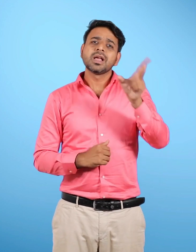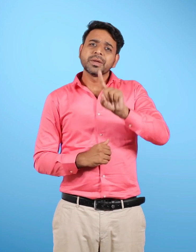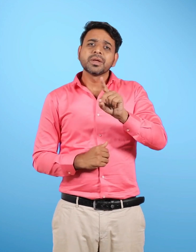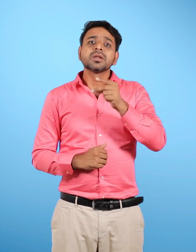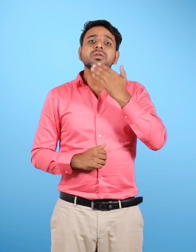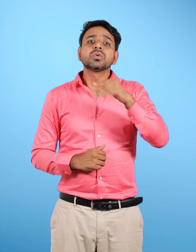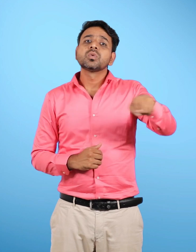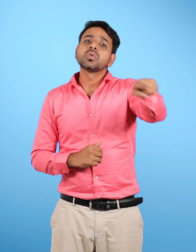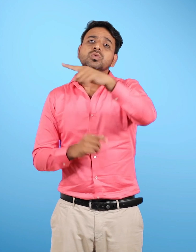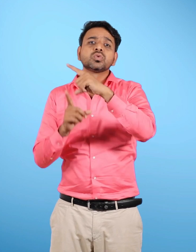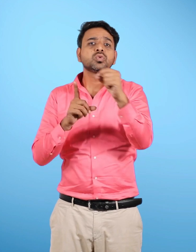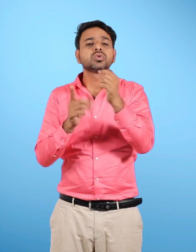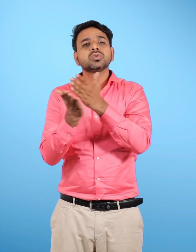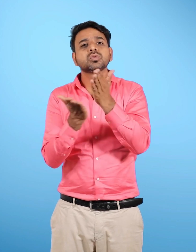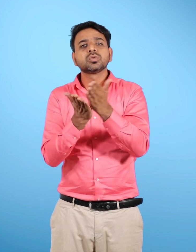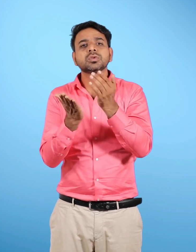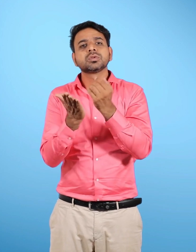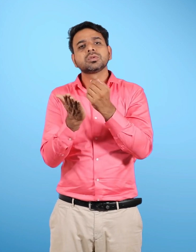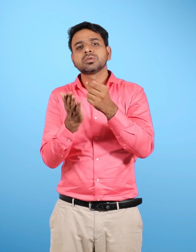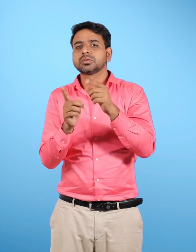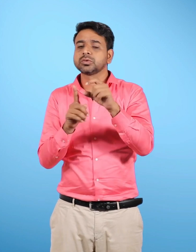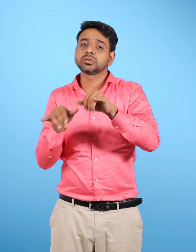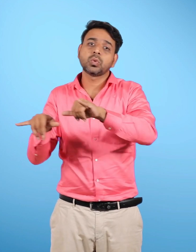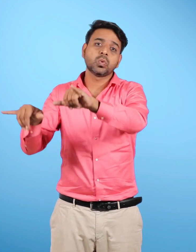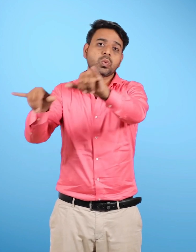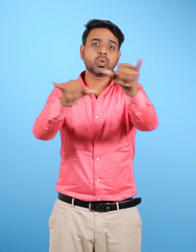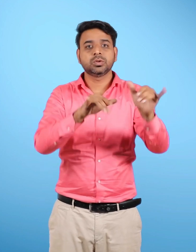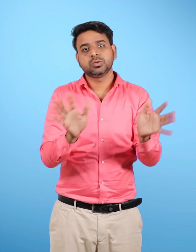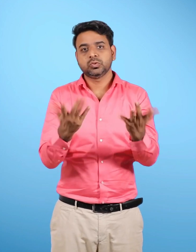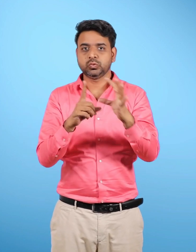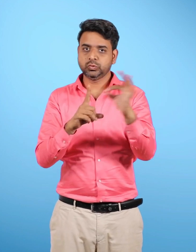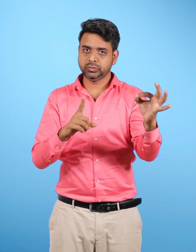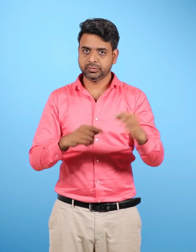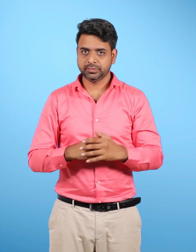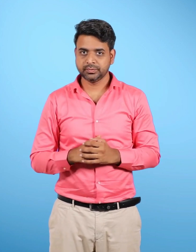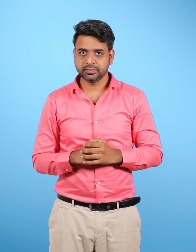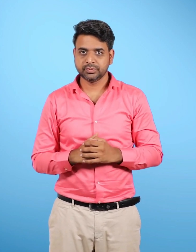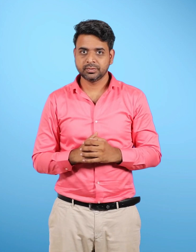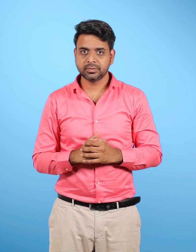Repeat this exercise for all the other arrangements in figure 12.5.